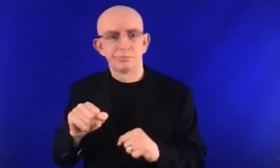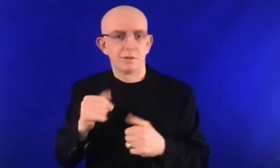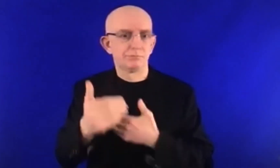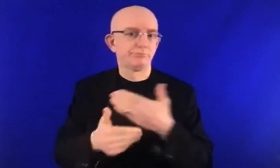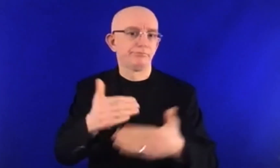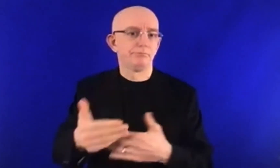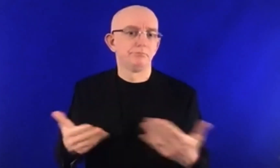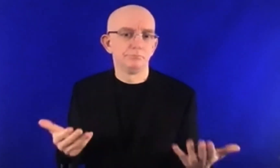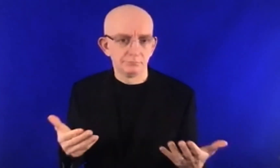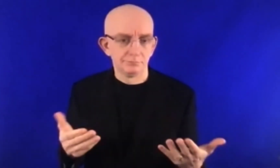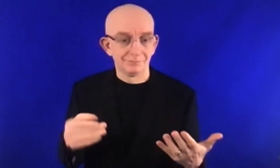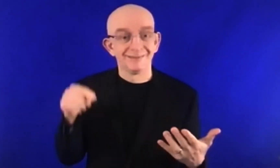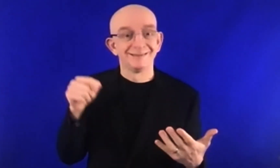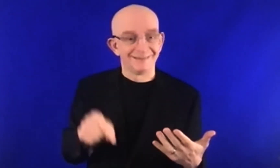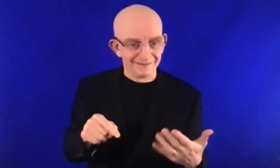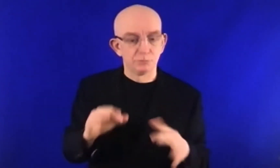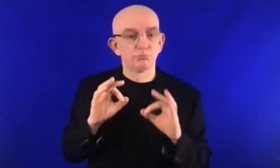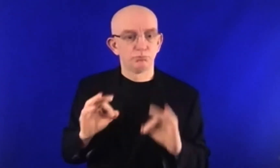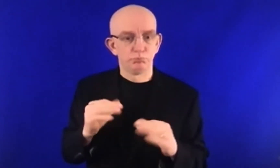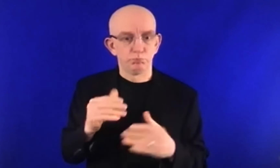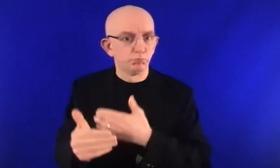so that the convention is